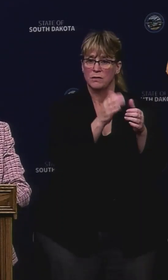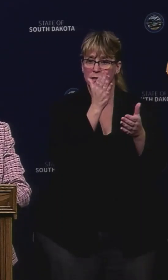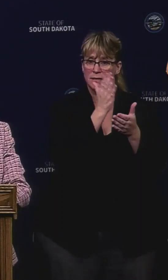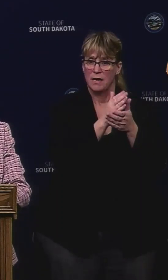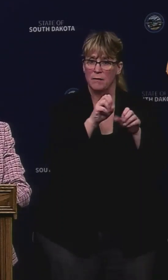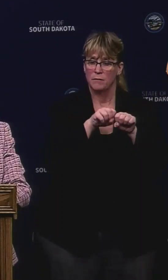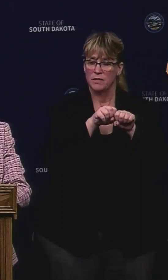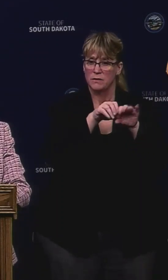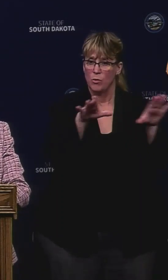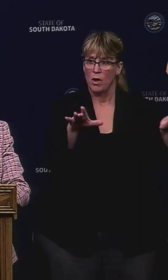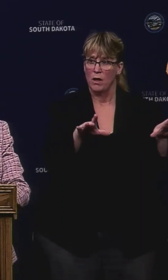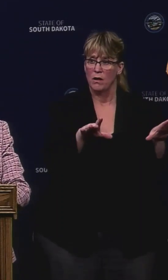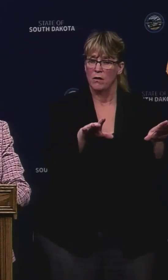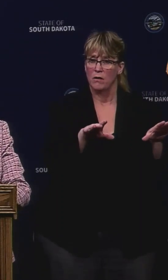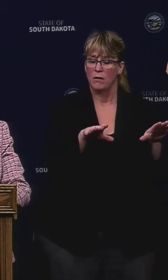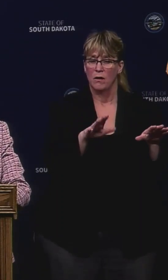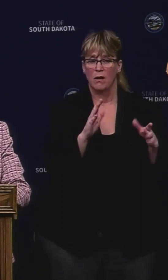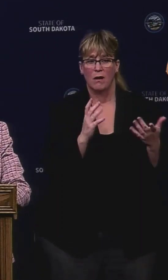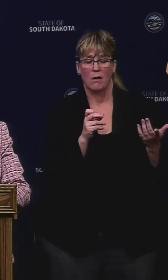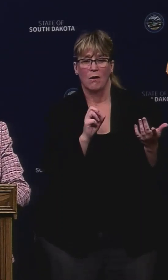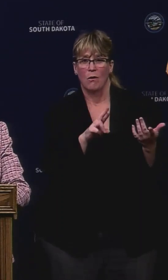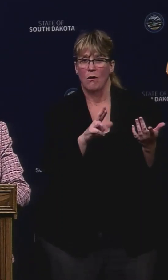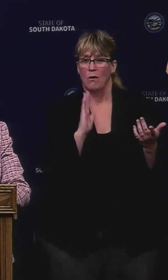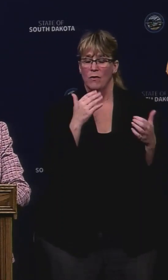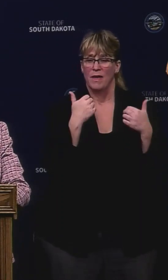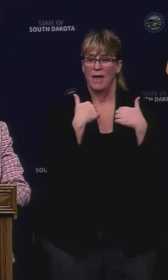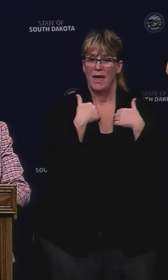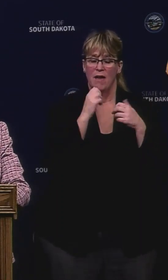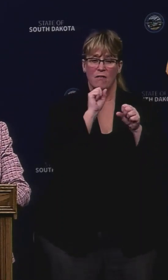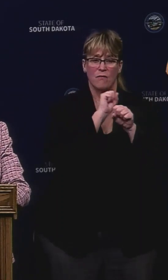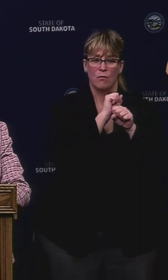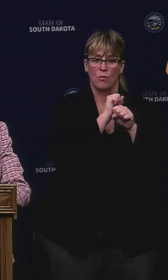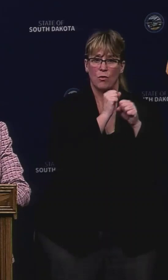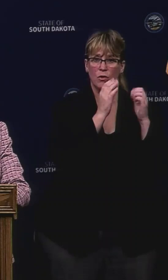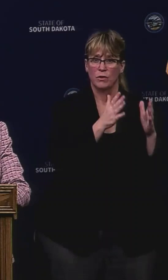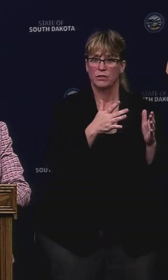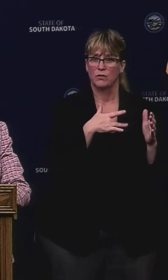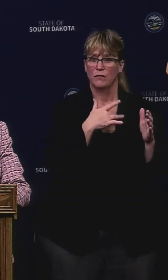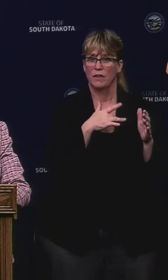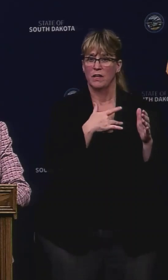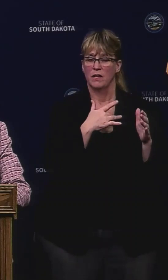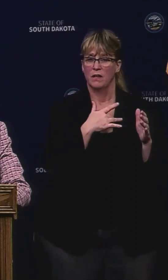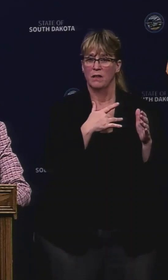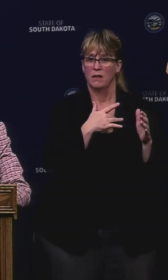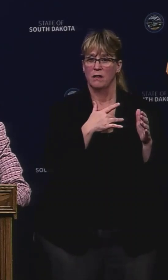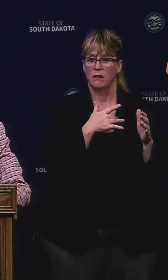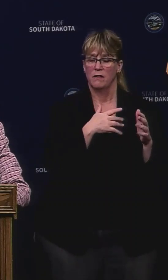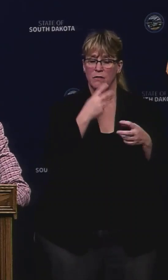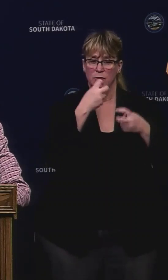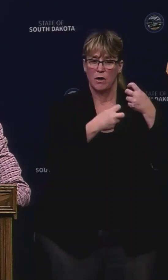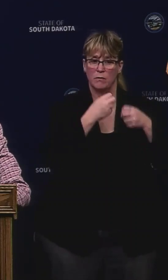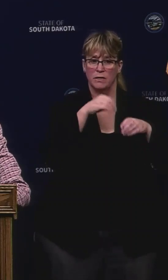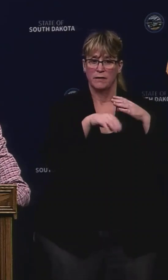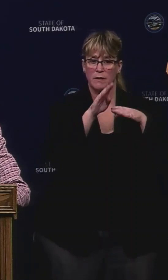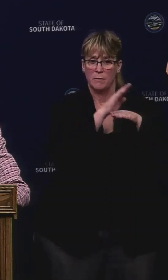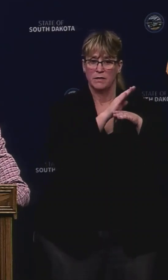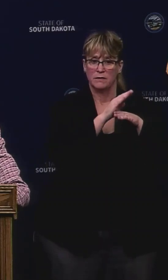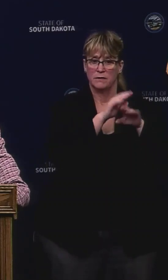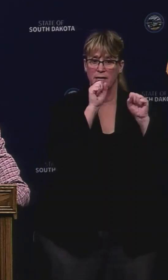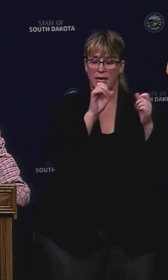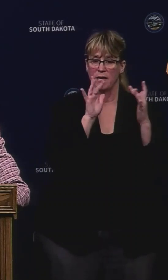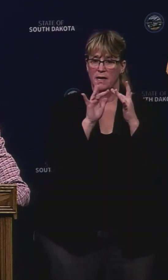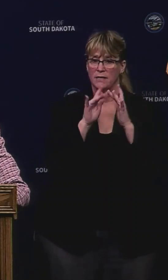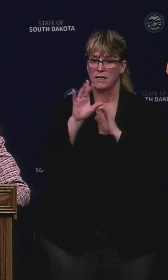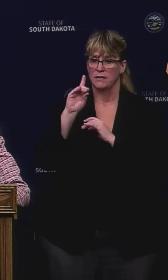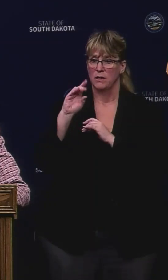is there going to be any mechanism for workers who may feel there's issues in the plant, if they could go to DOH or